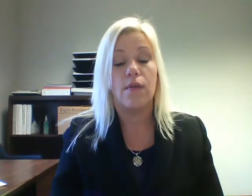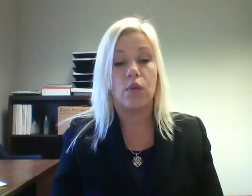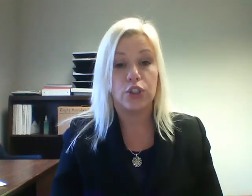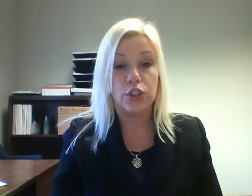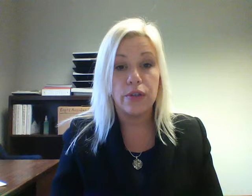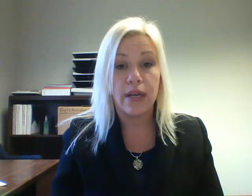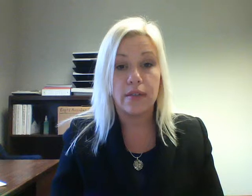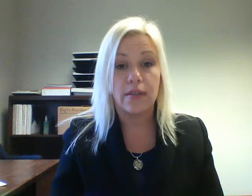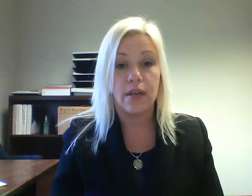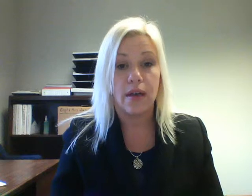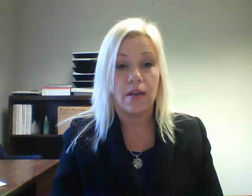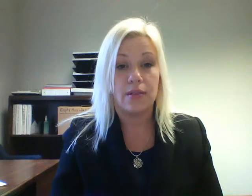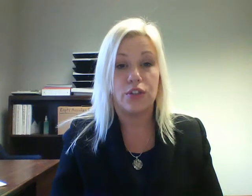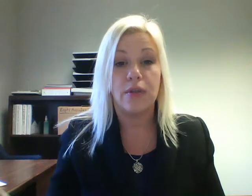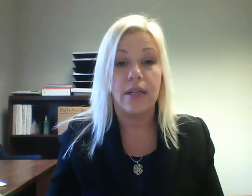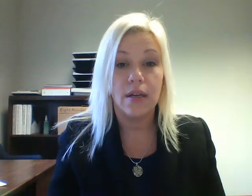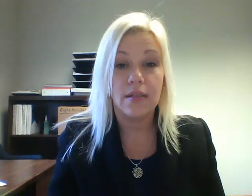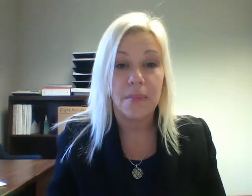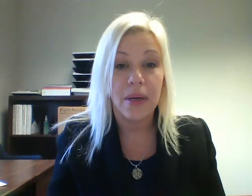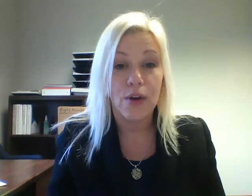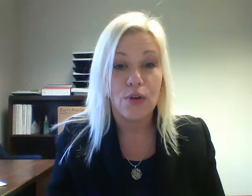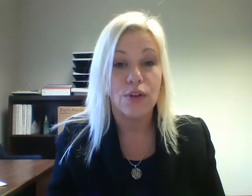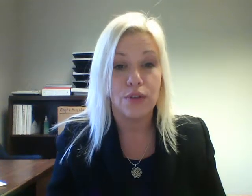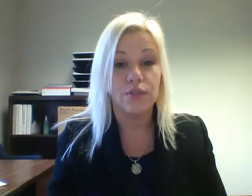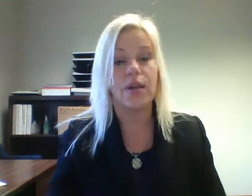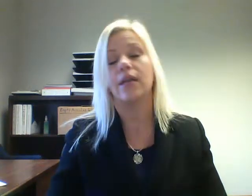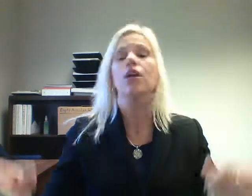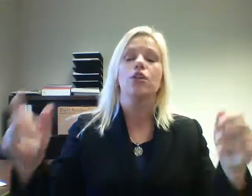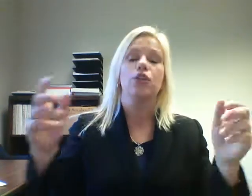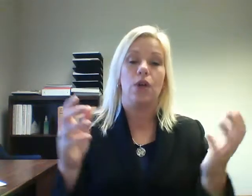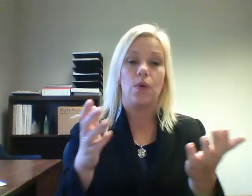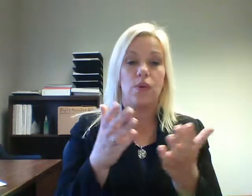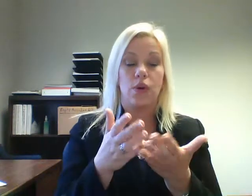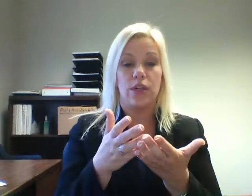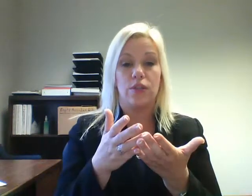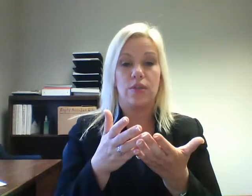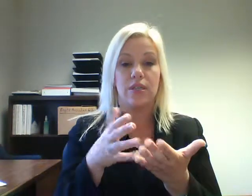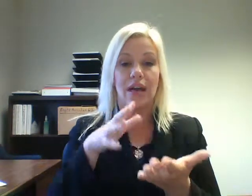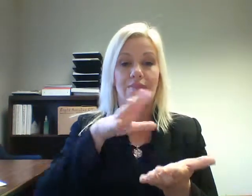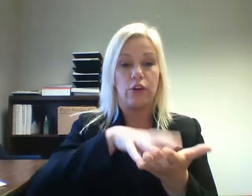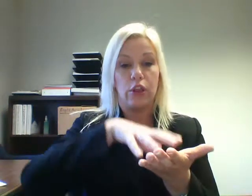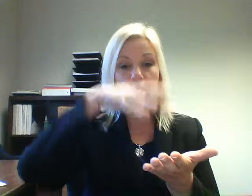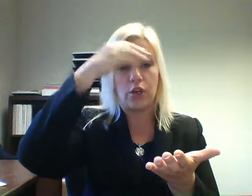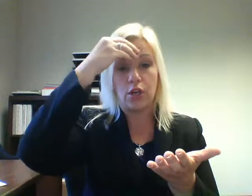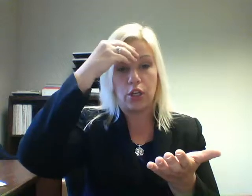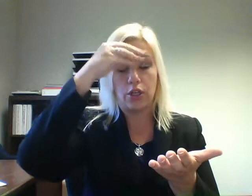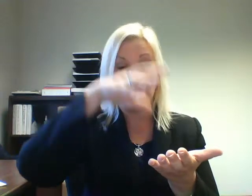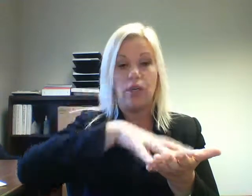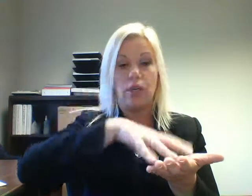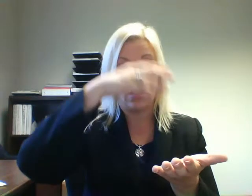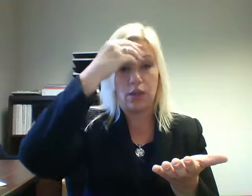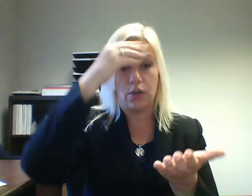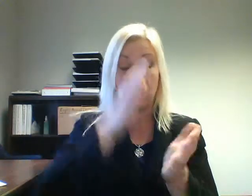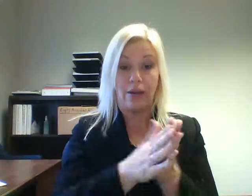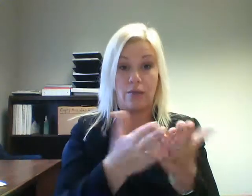For student, a student is somebody who learns, right? So you're going to do the sign for learn, like, right?